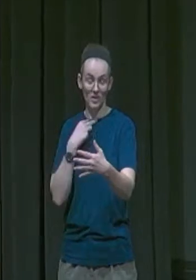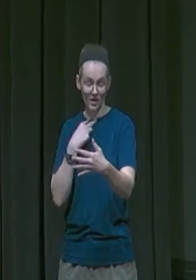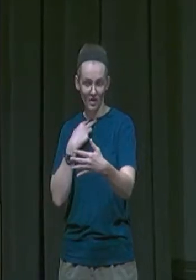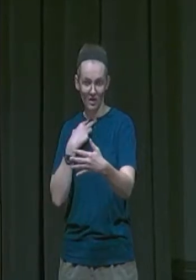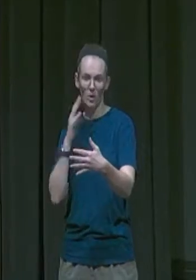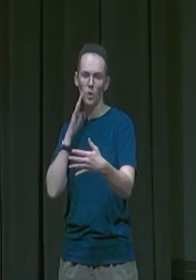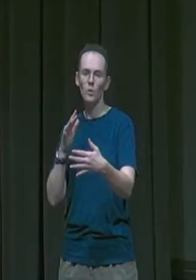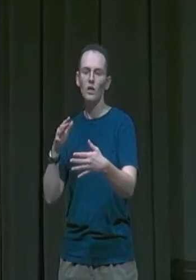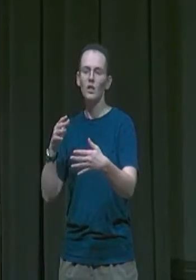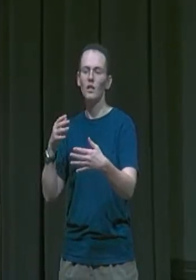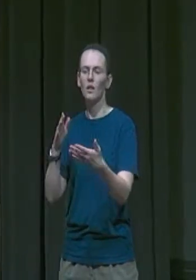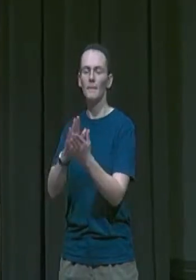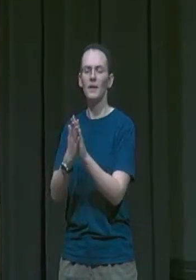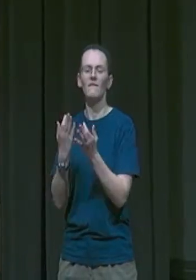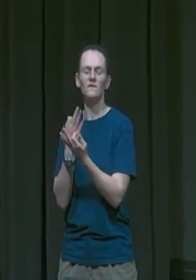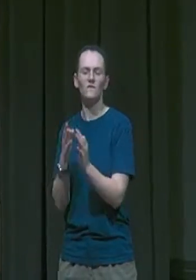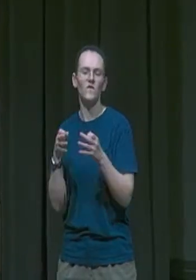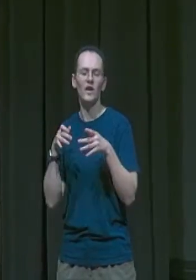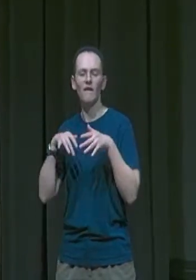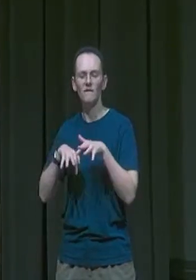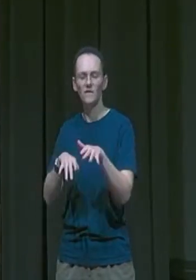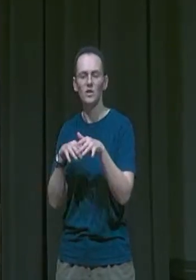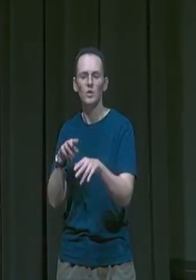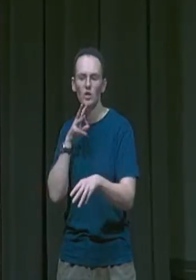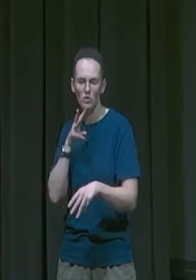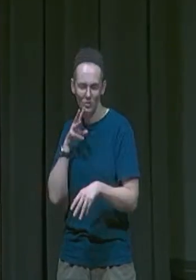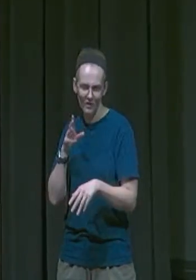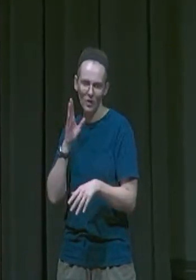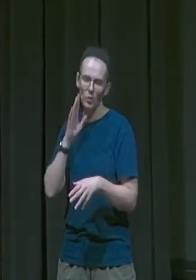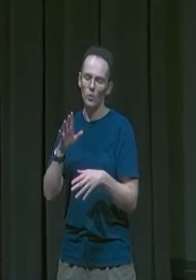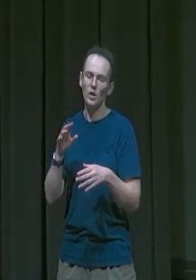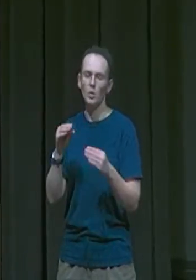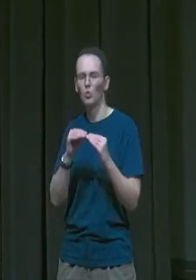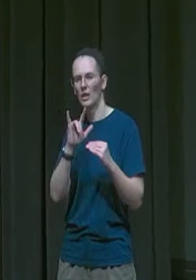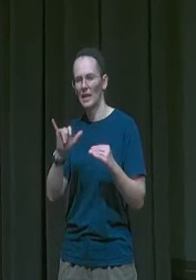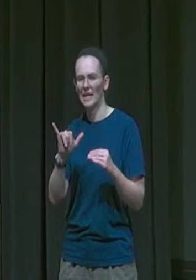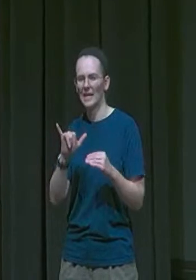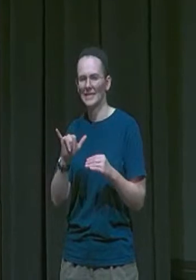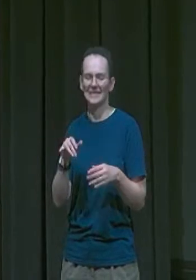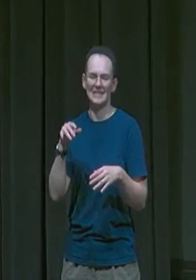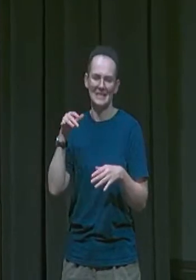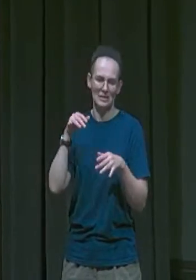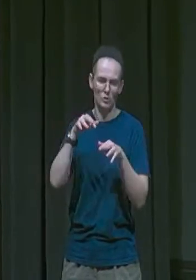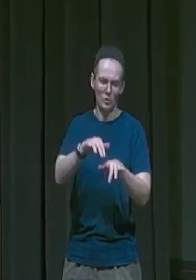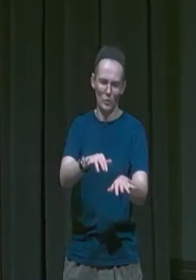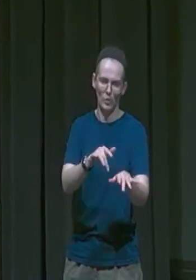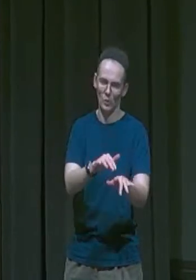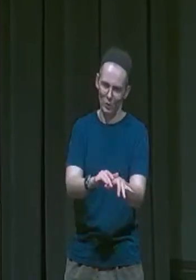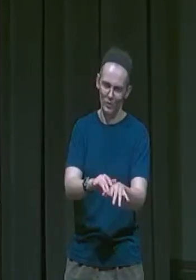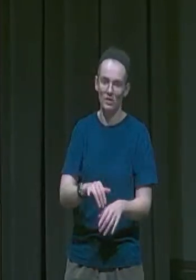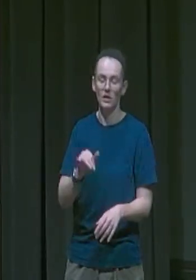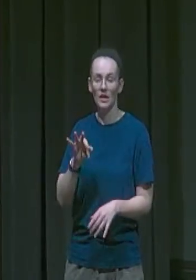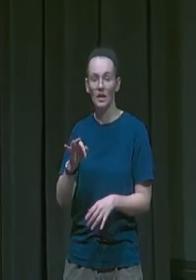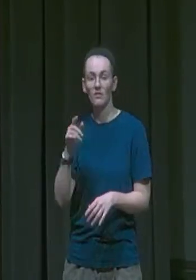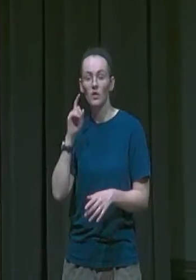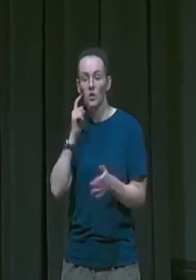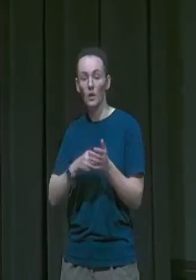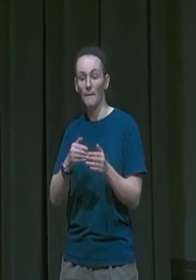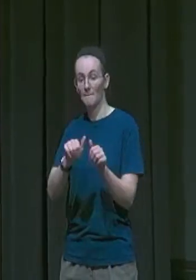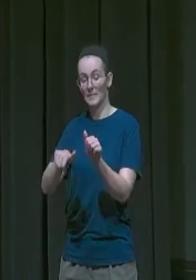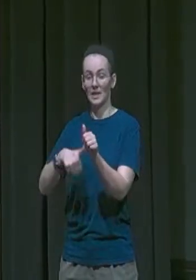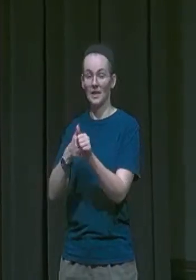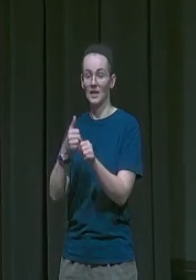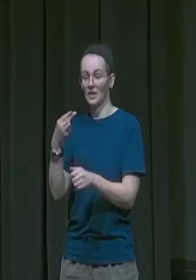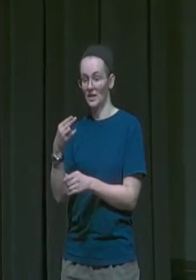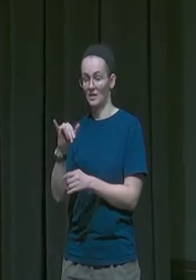does downstream. So that's kind of how it's going to be, that transition. So if you look behind like the Hi-Ho, that's where you turn that corner, that's